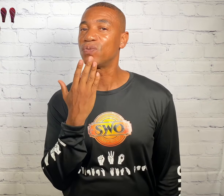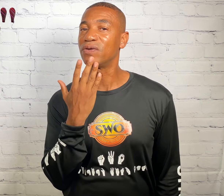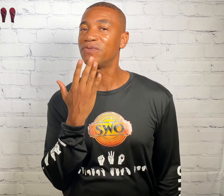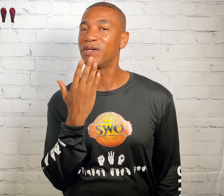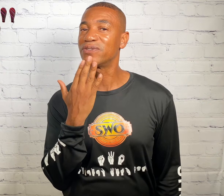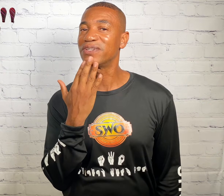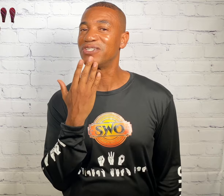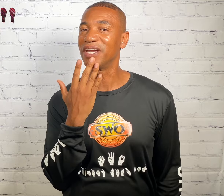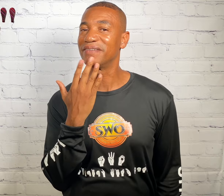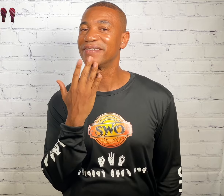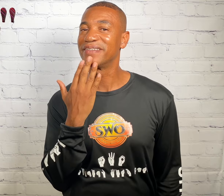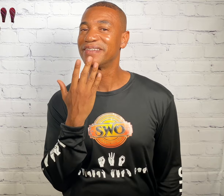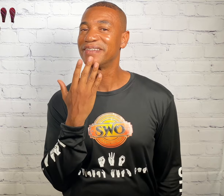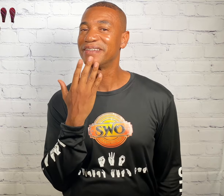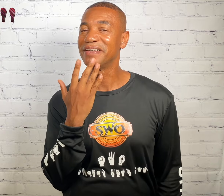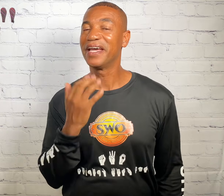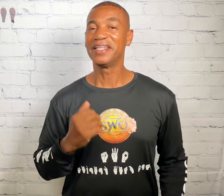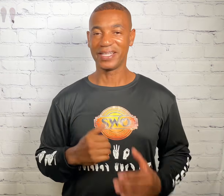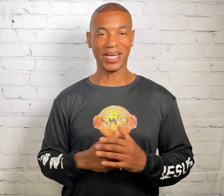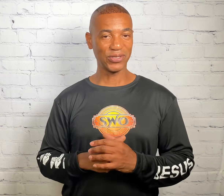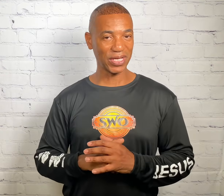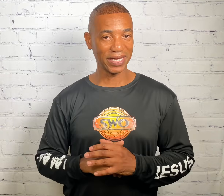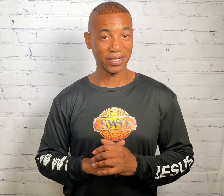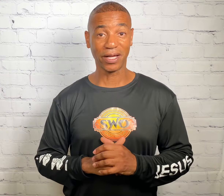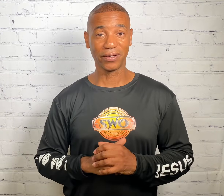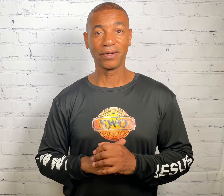wiggle the fingers on the chin. That's how you sign the color.